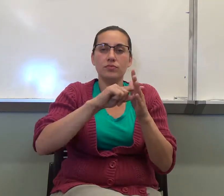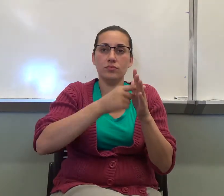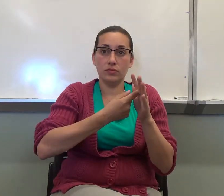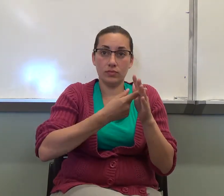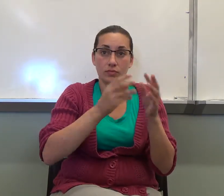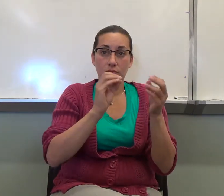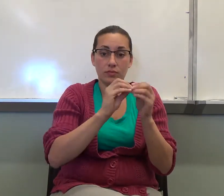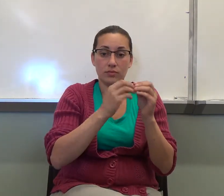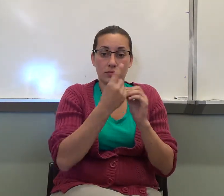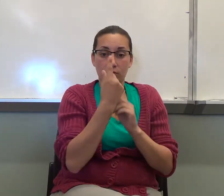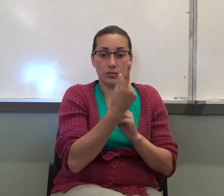minus